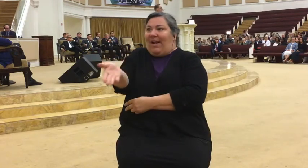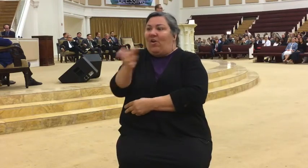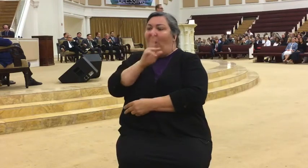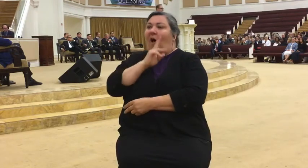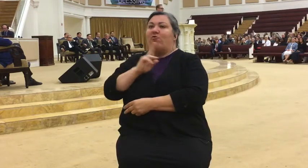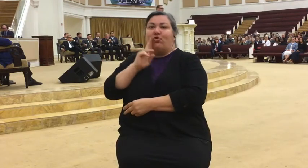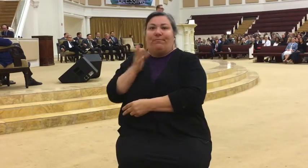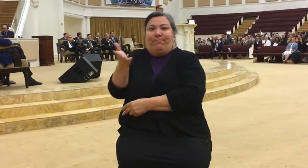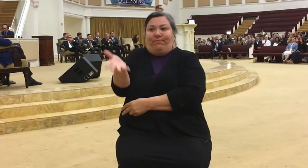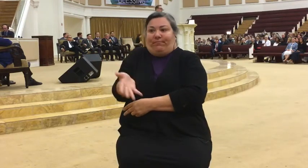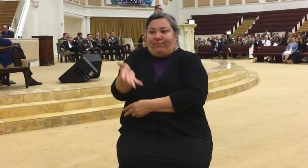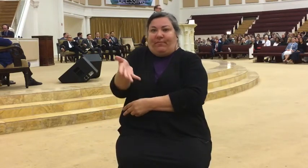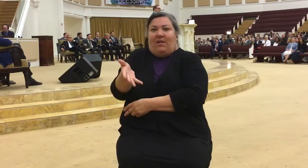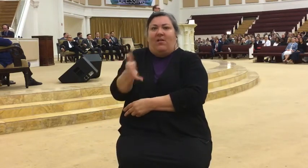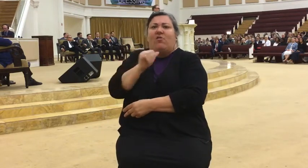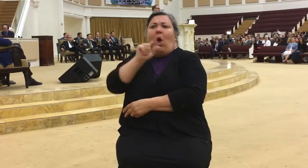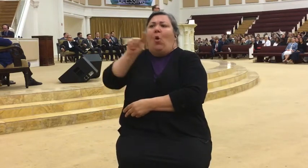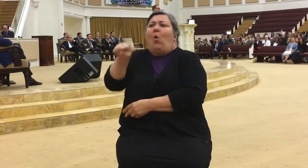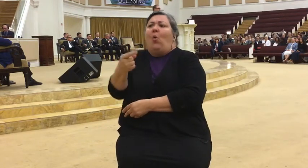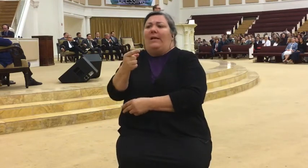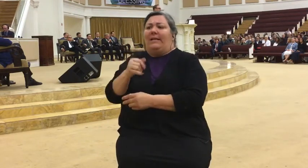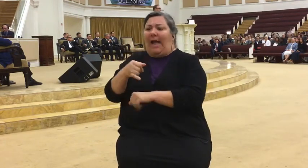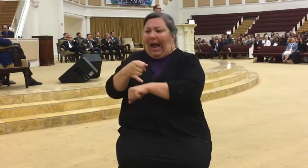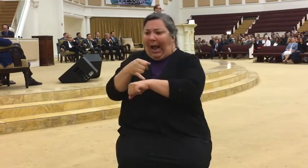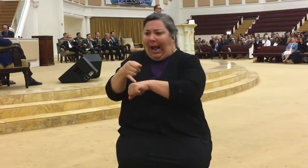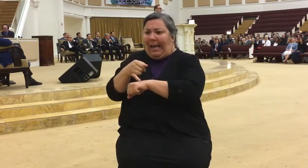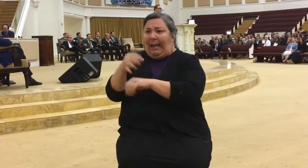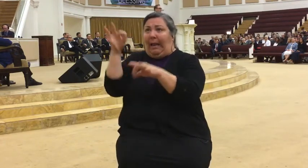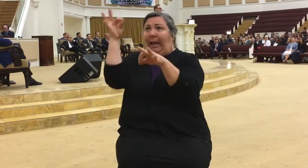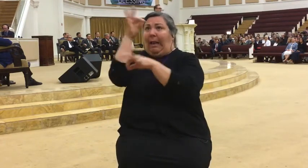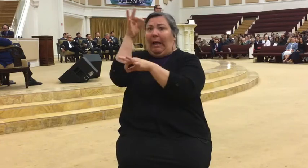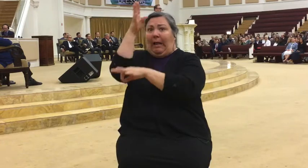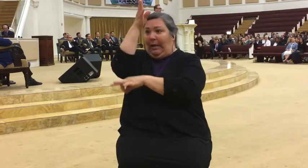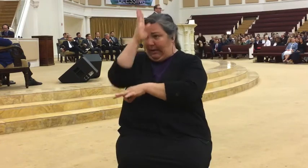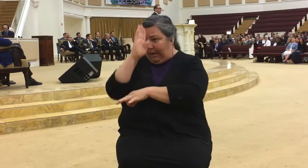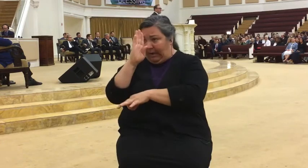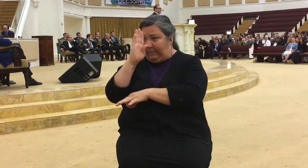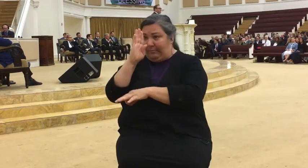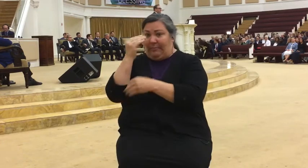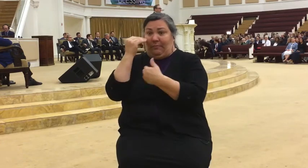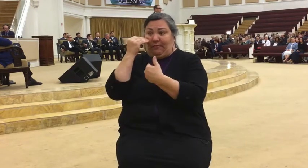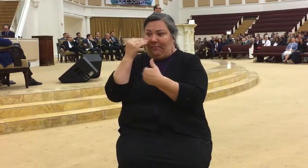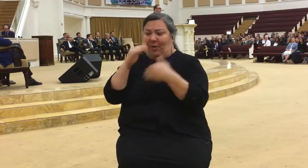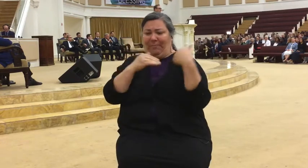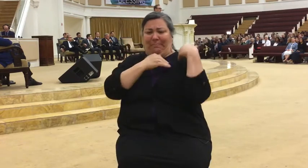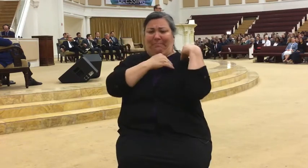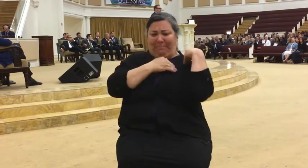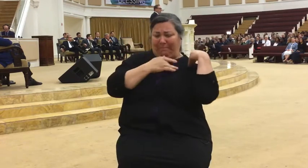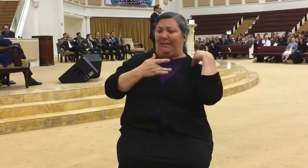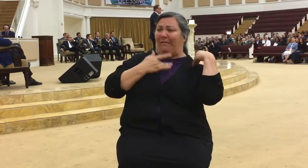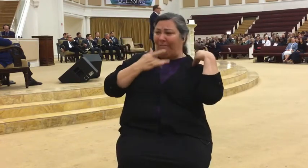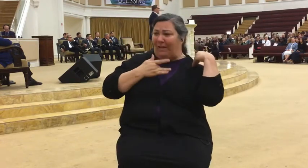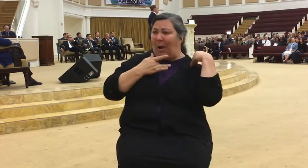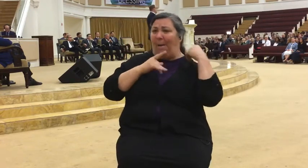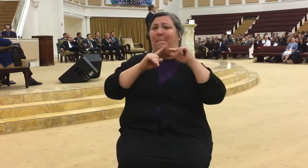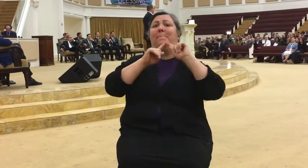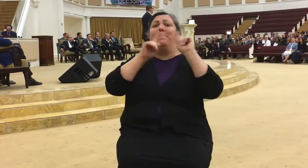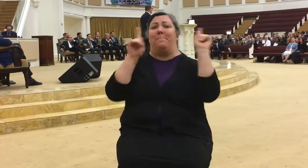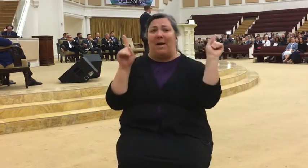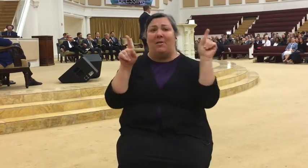Not only the weight of an island that didn't know God upon them, but the weight of